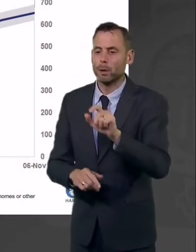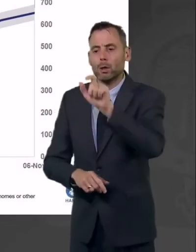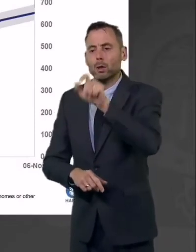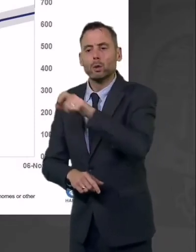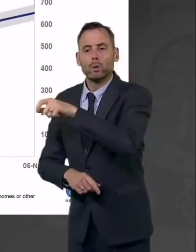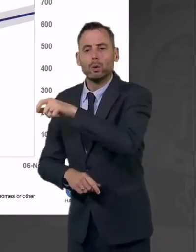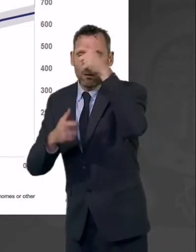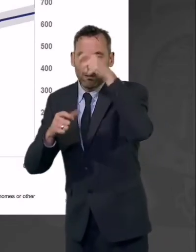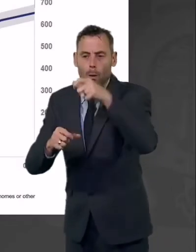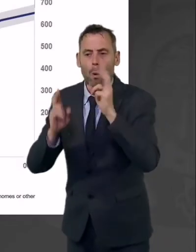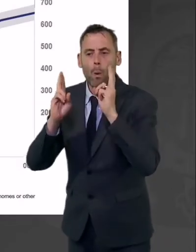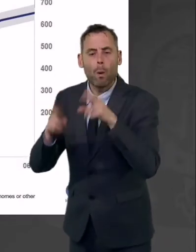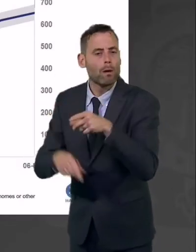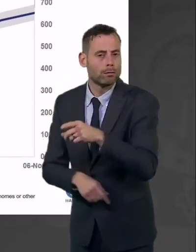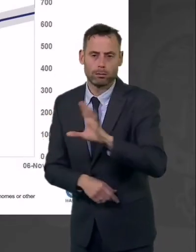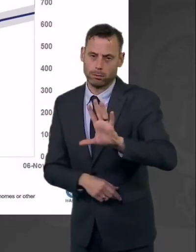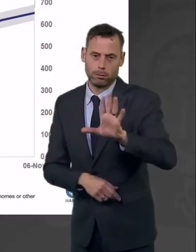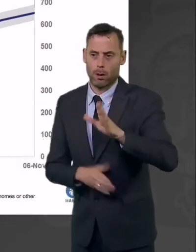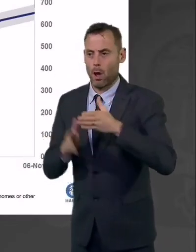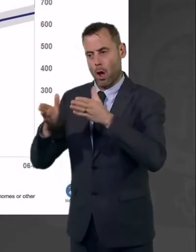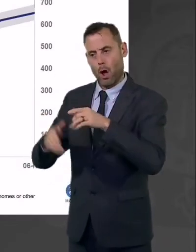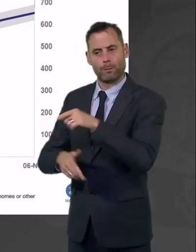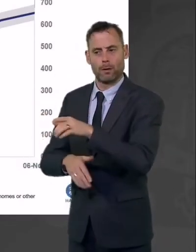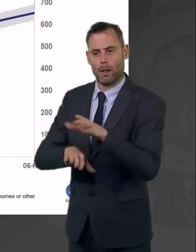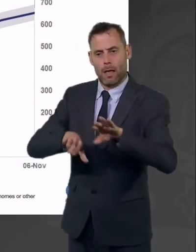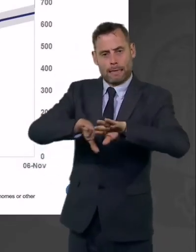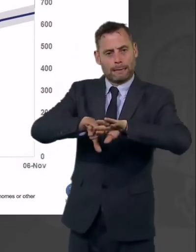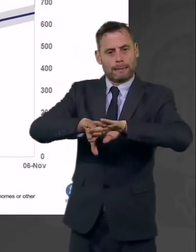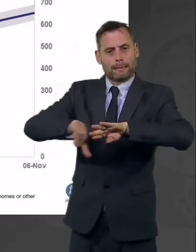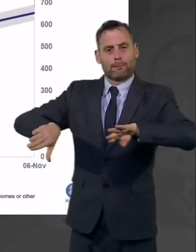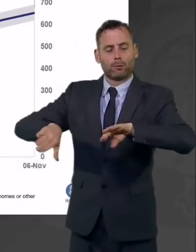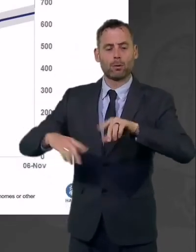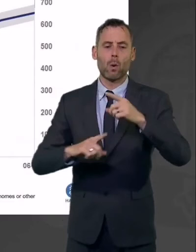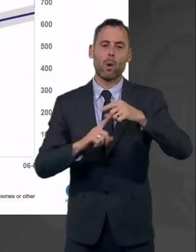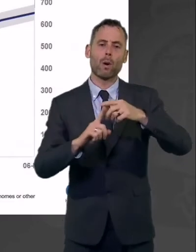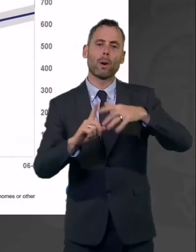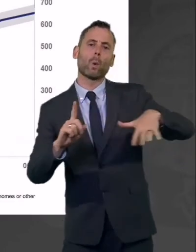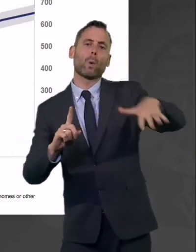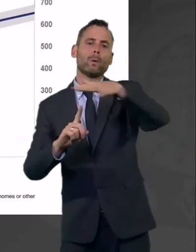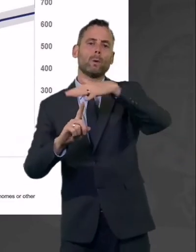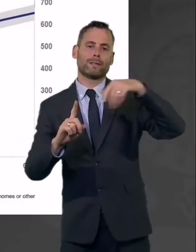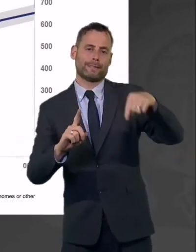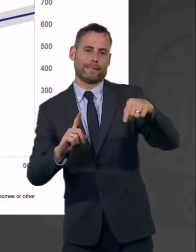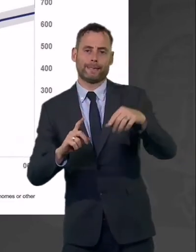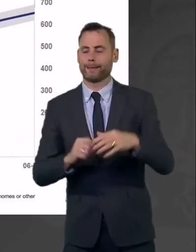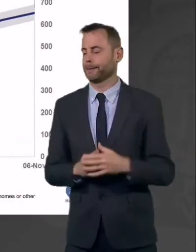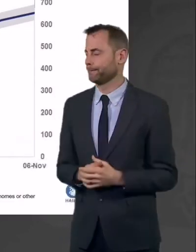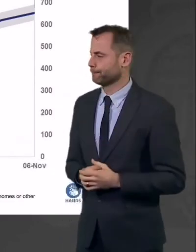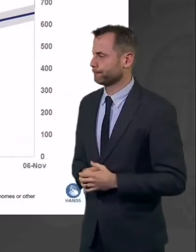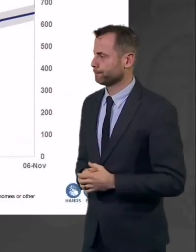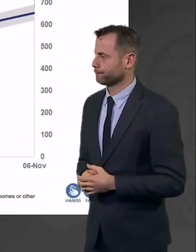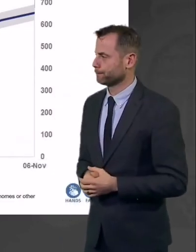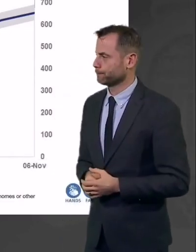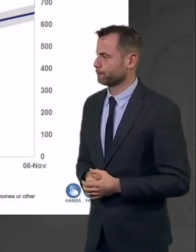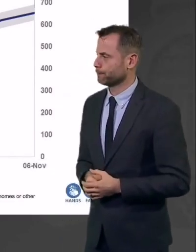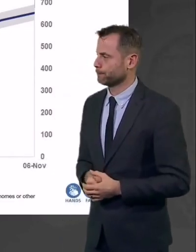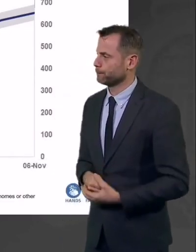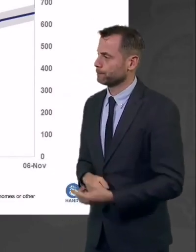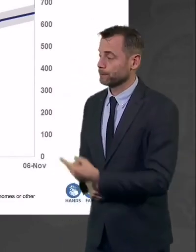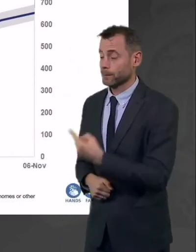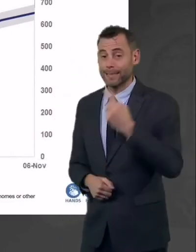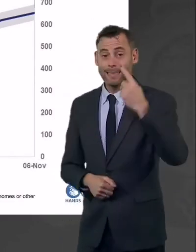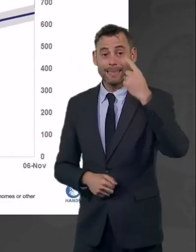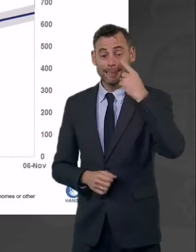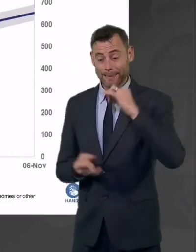Notice that the curve went up quite steeply through September and October and has slowed down. It's not going